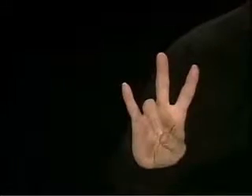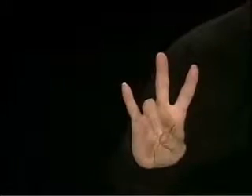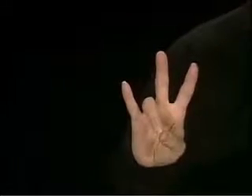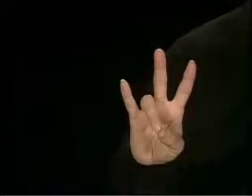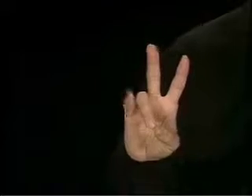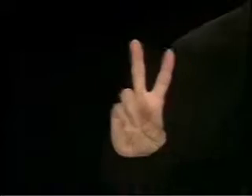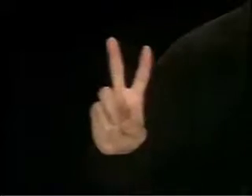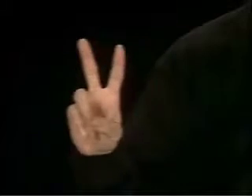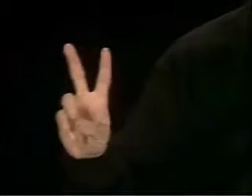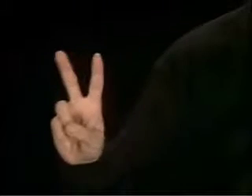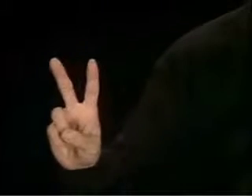72,